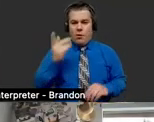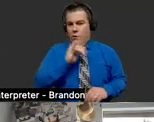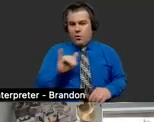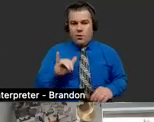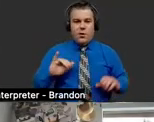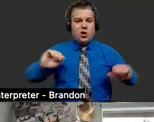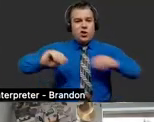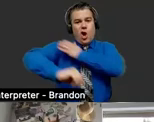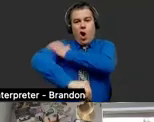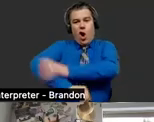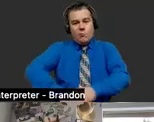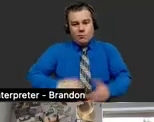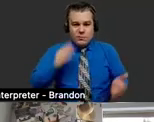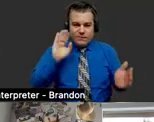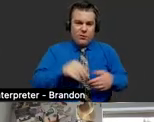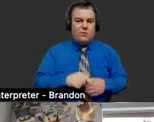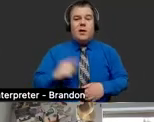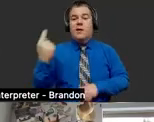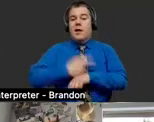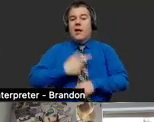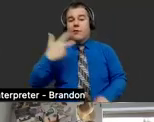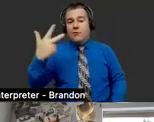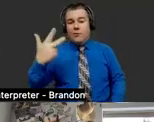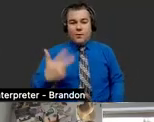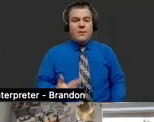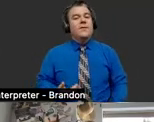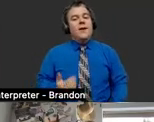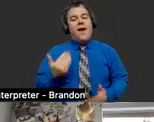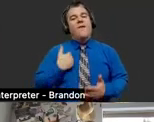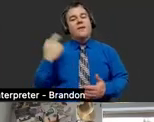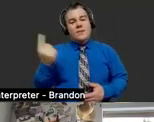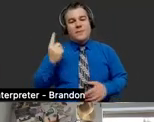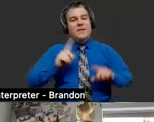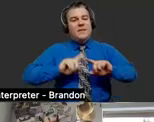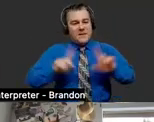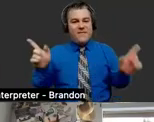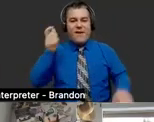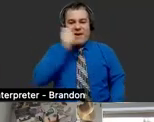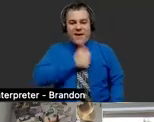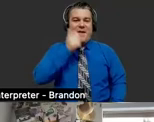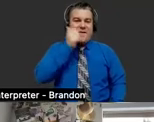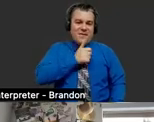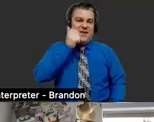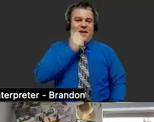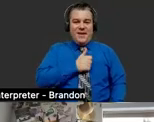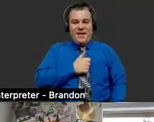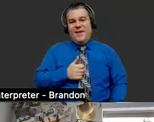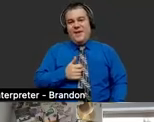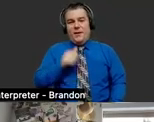arms. And day 3. So there's something different every single day. You're not getting